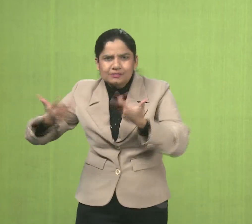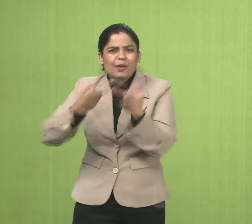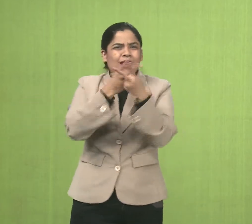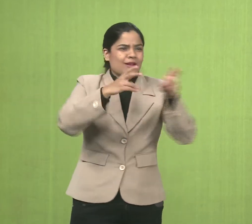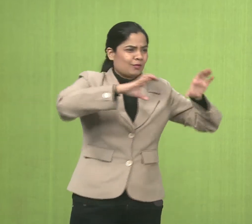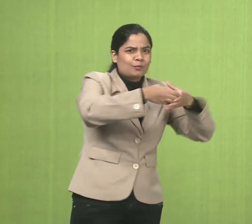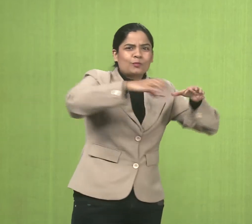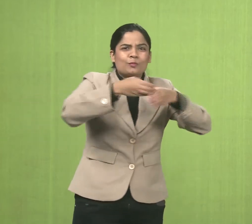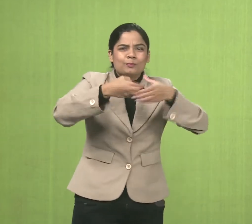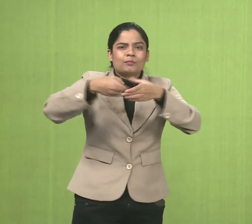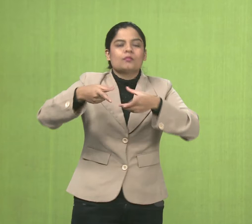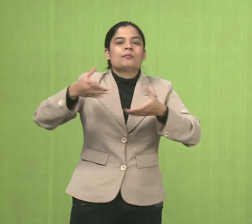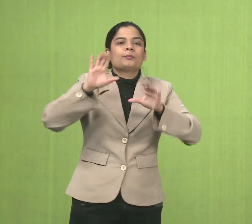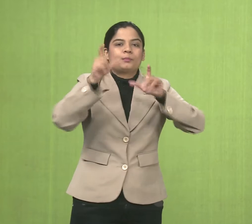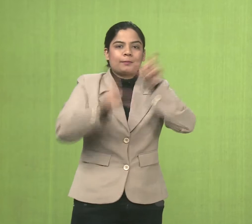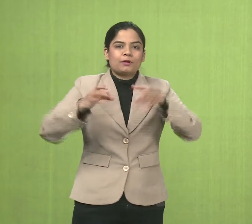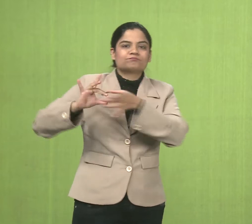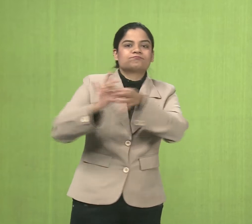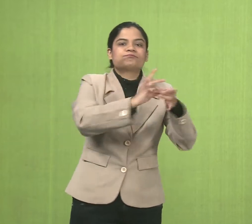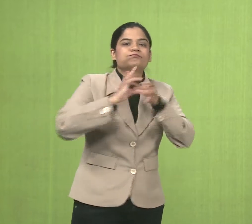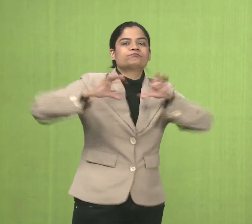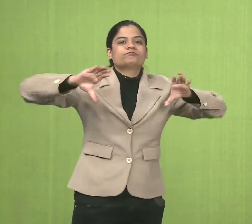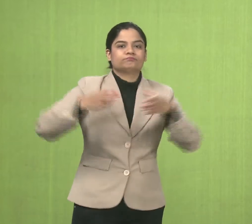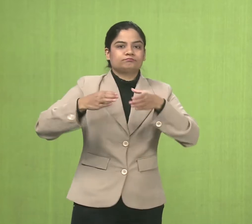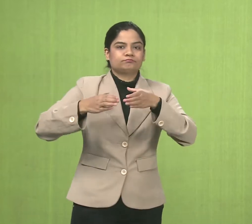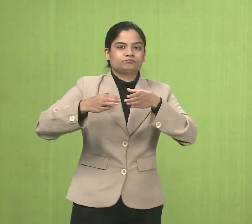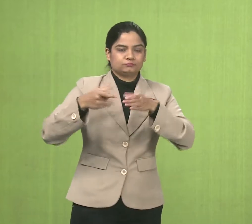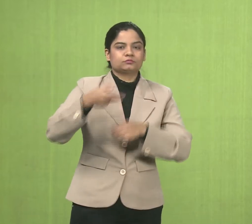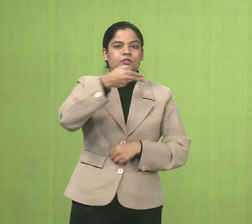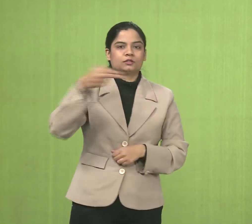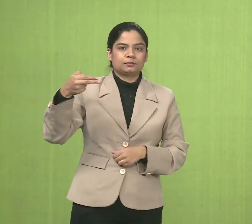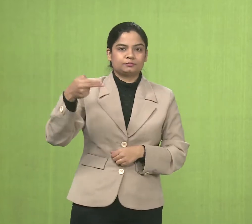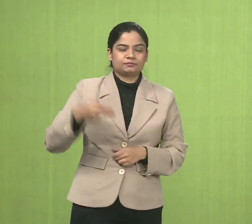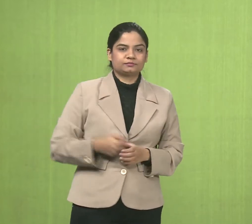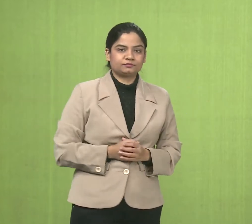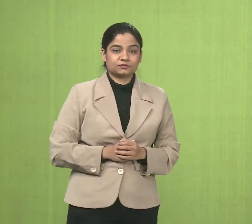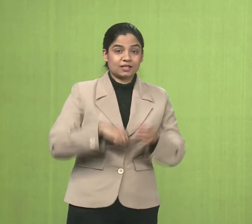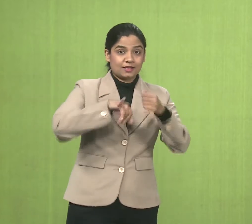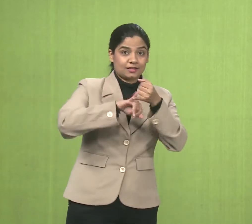activity classes, etc. People of similar age and background.